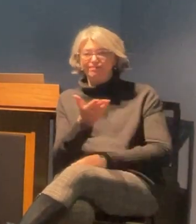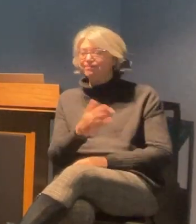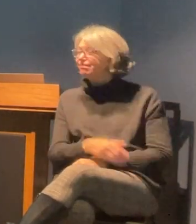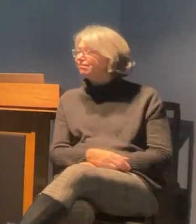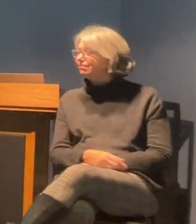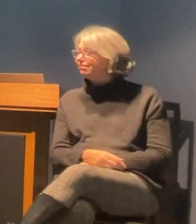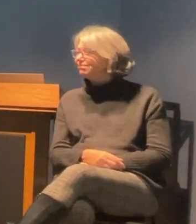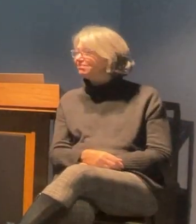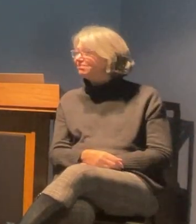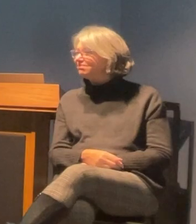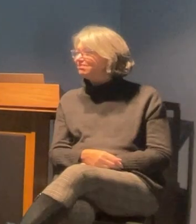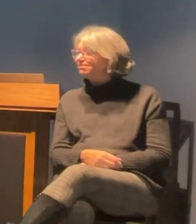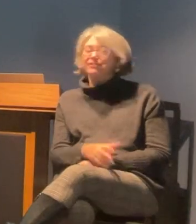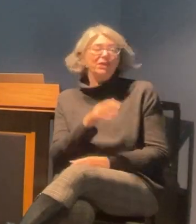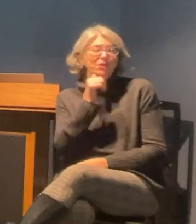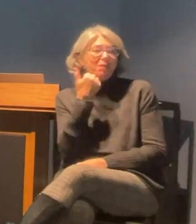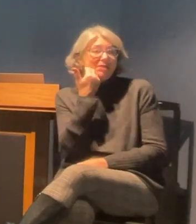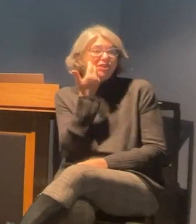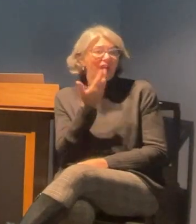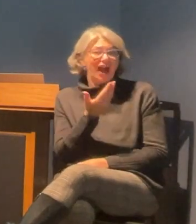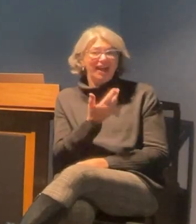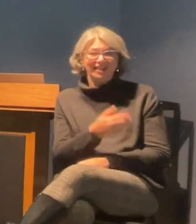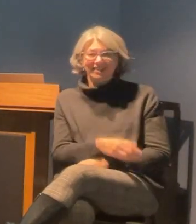So don't be shy.